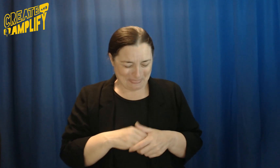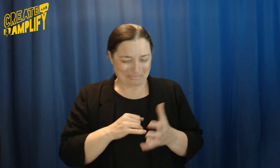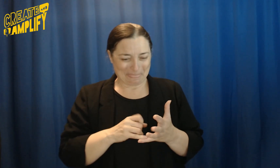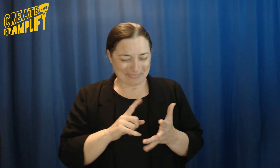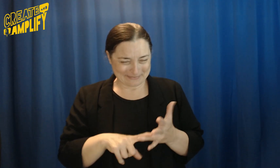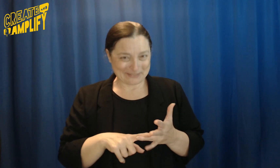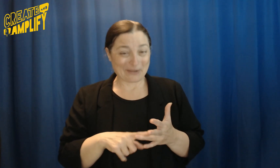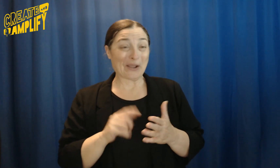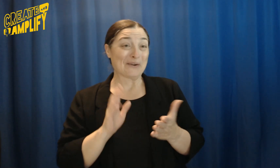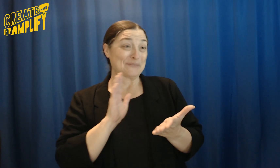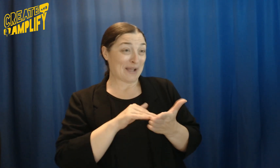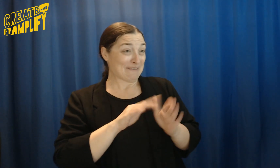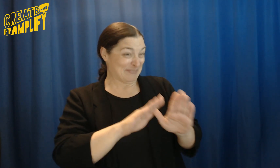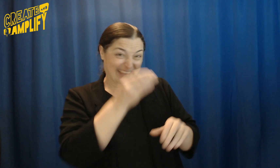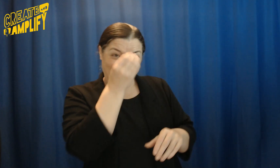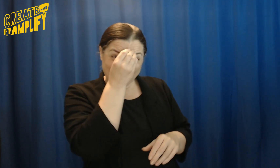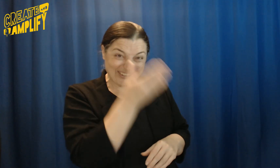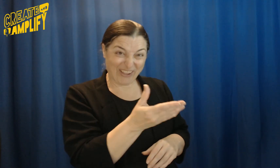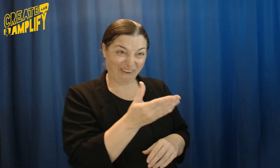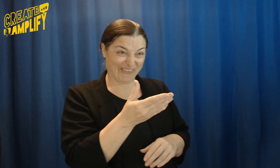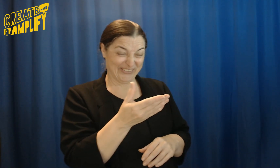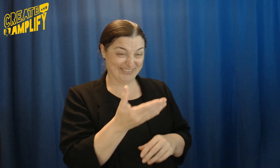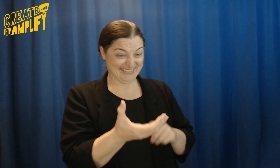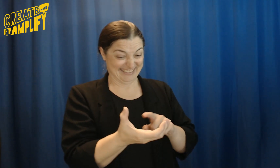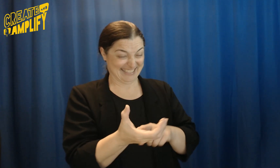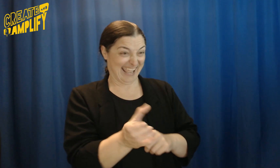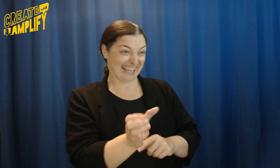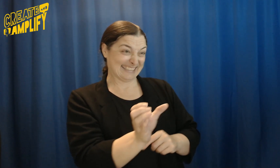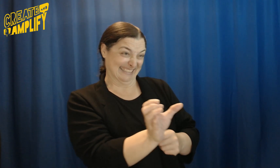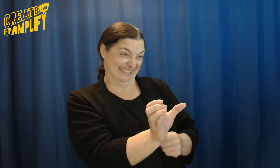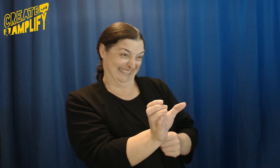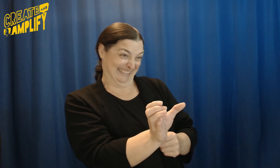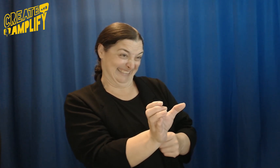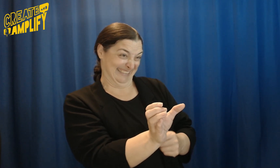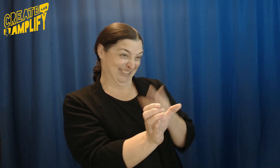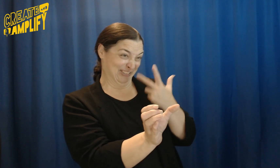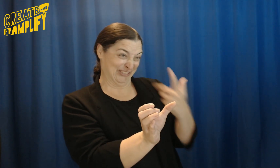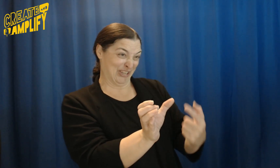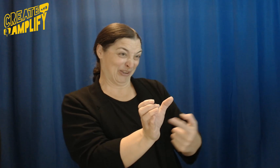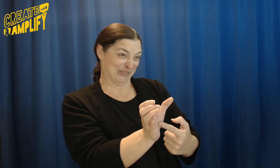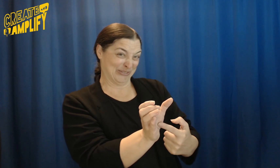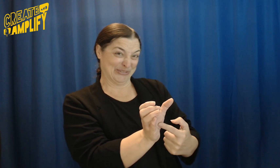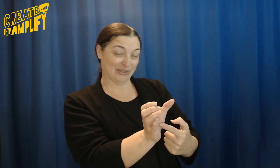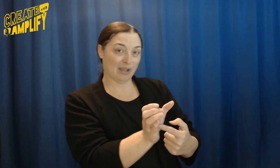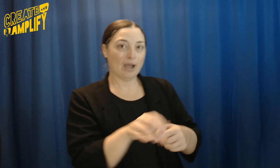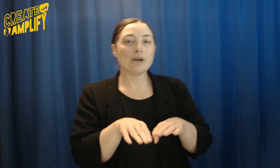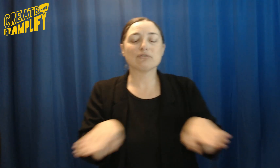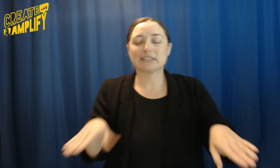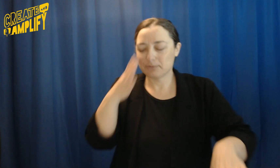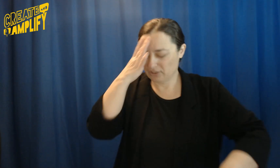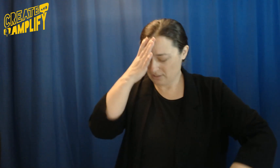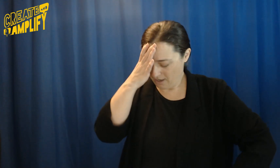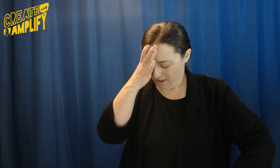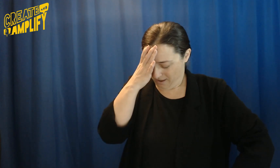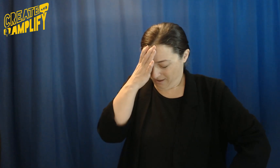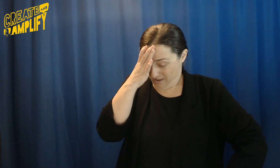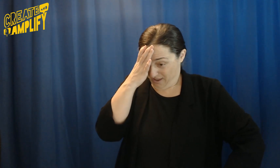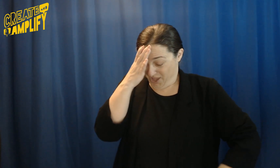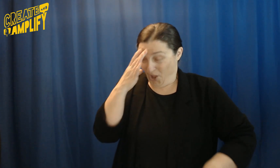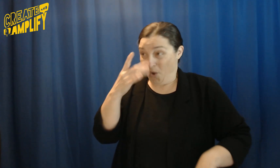said, hey, I got this text. And the receptionist was just like, oh my God, why does this keep happening?